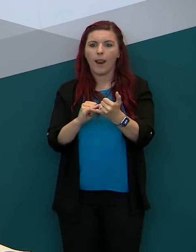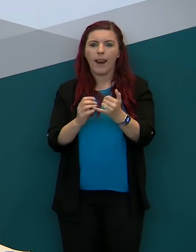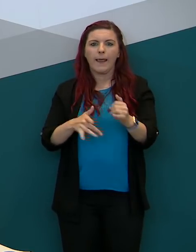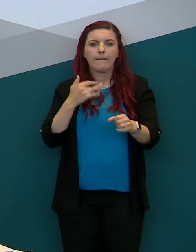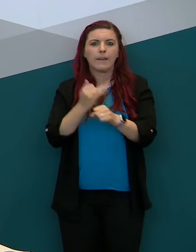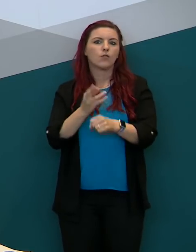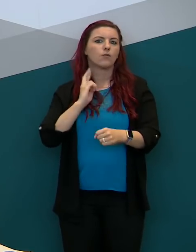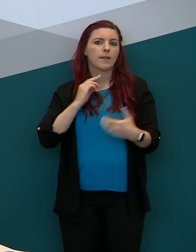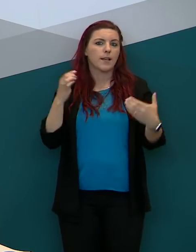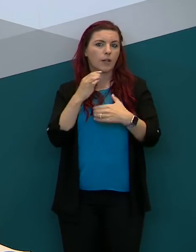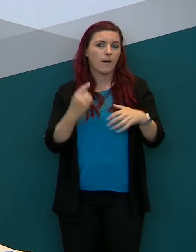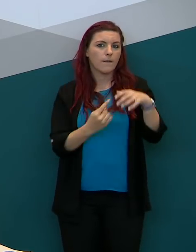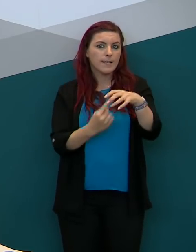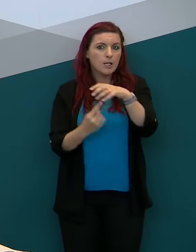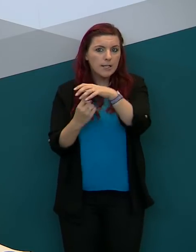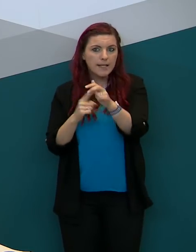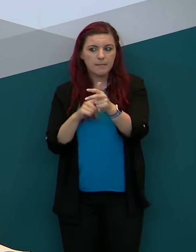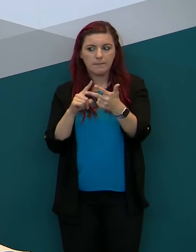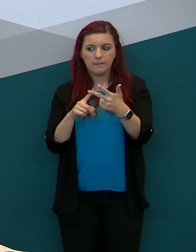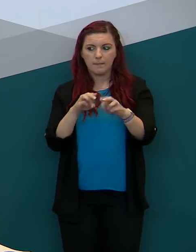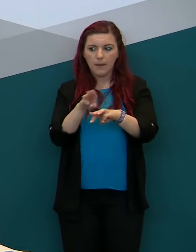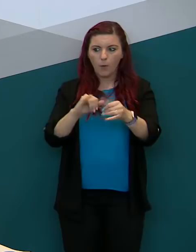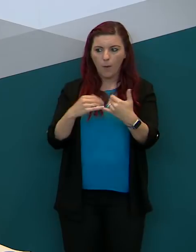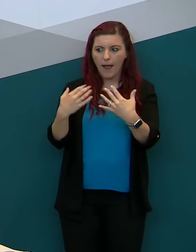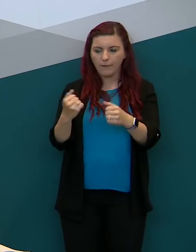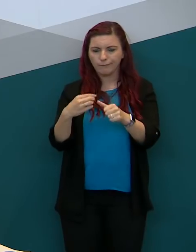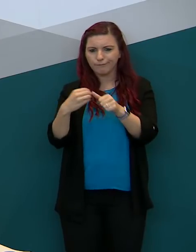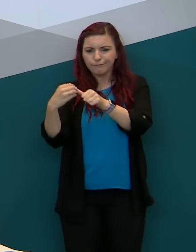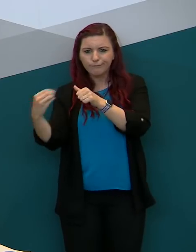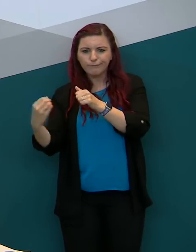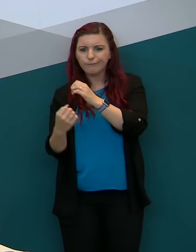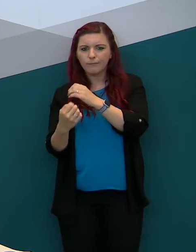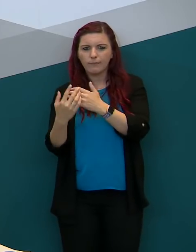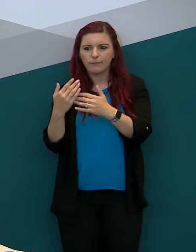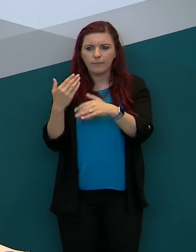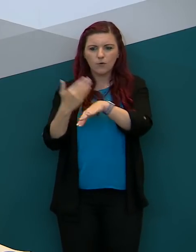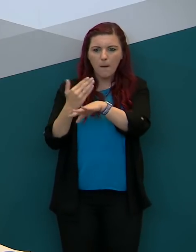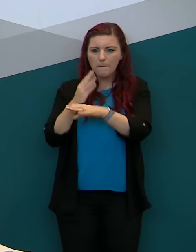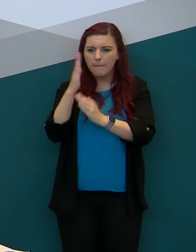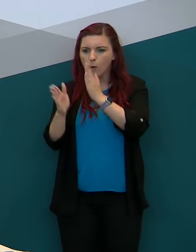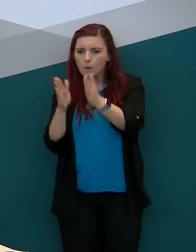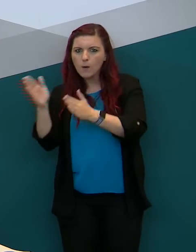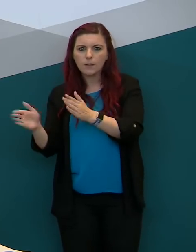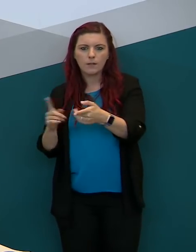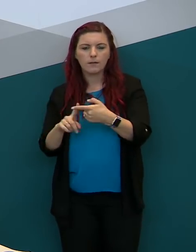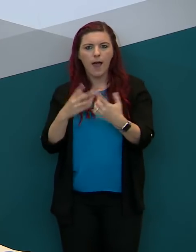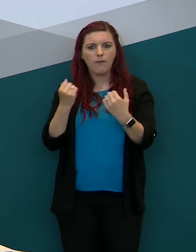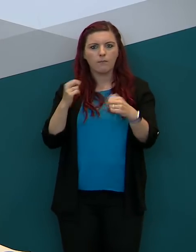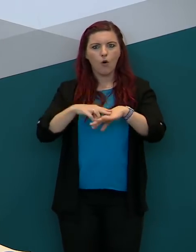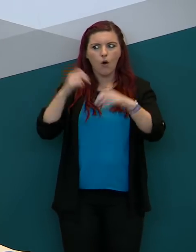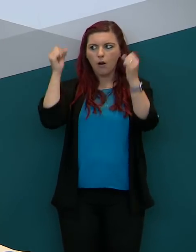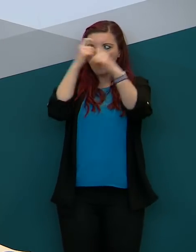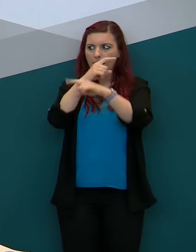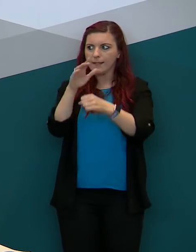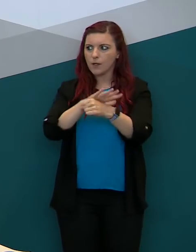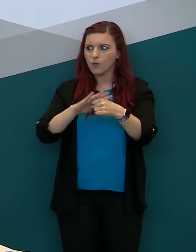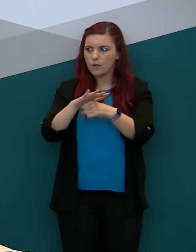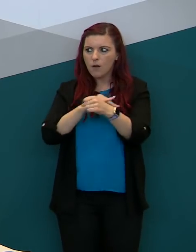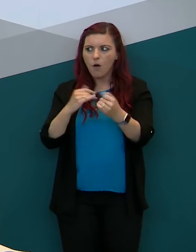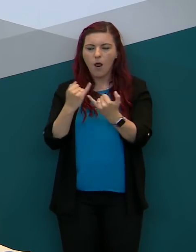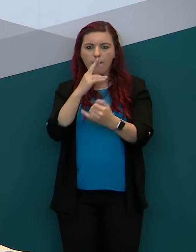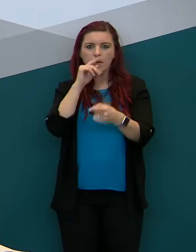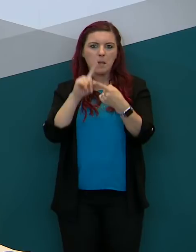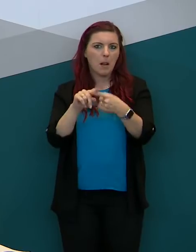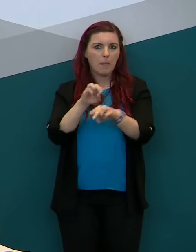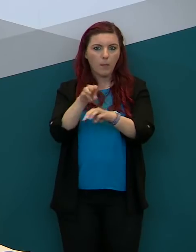facilities, people perhaps with English language problems. The exercise itself is more complex by definition, but we need to improve that performance, and I can tell you